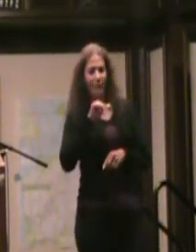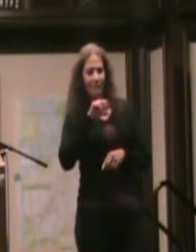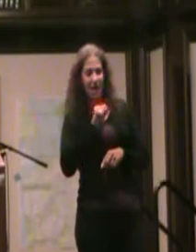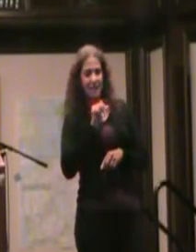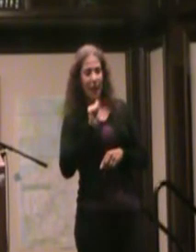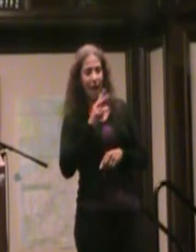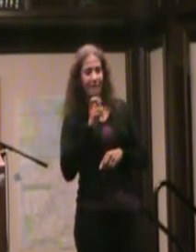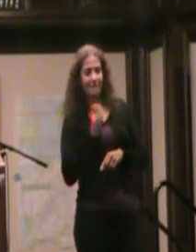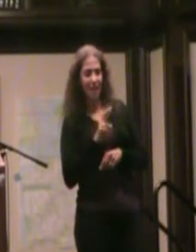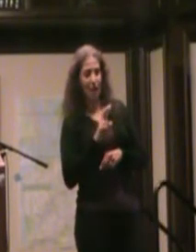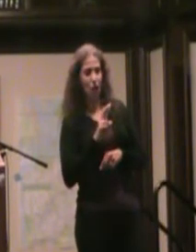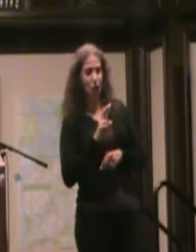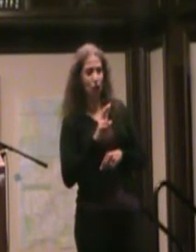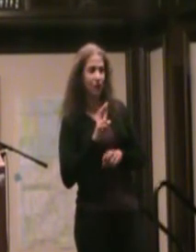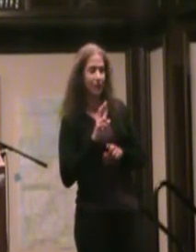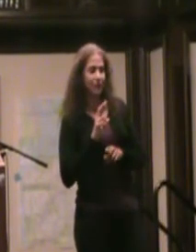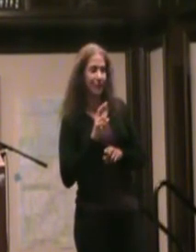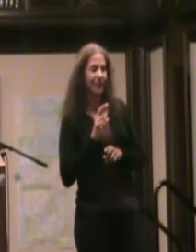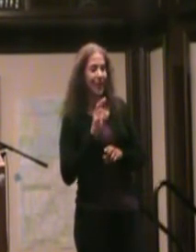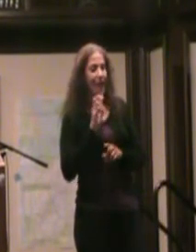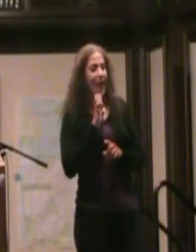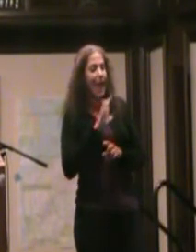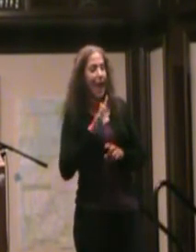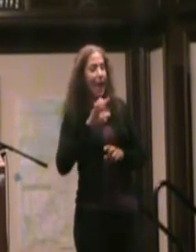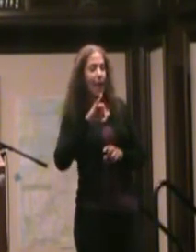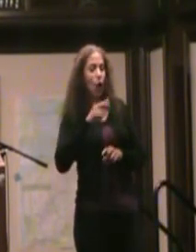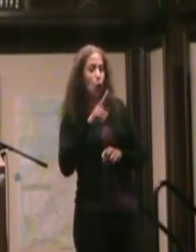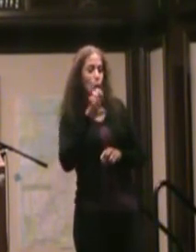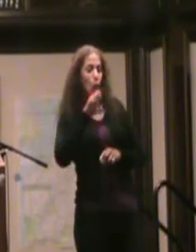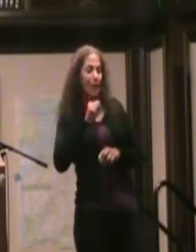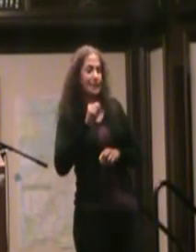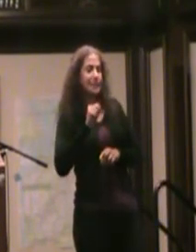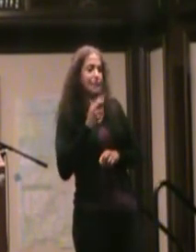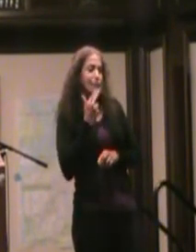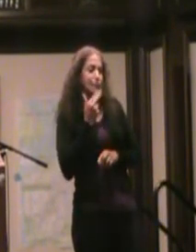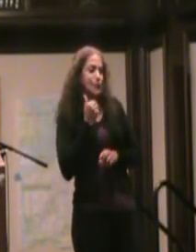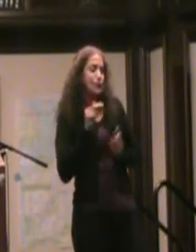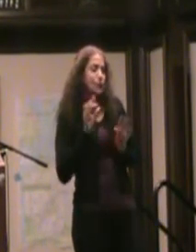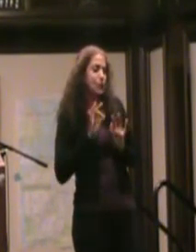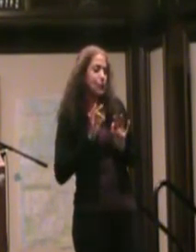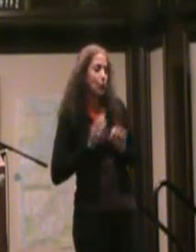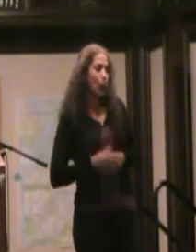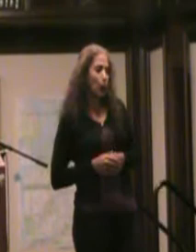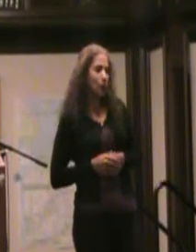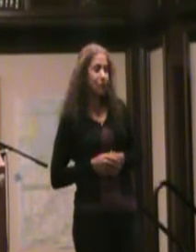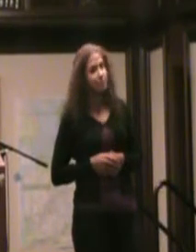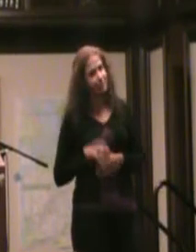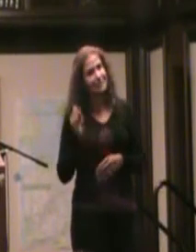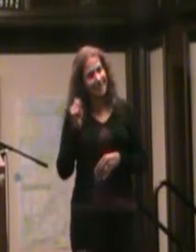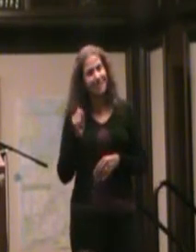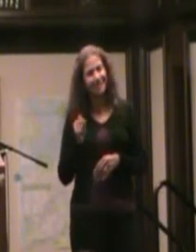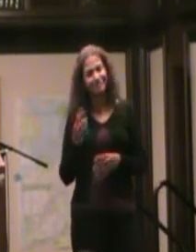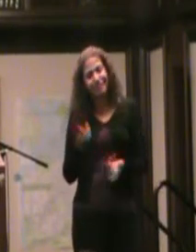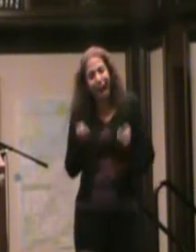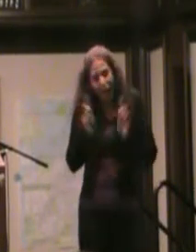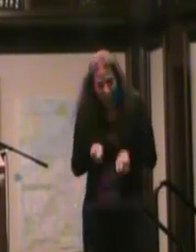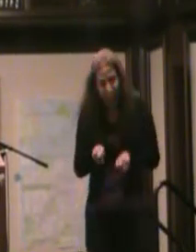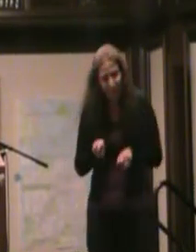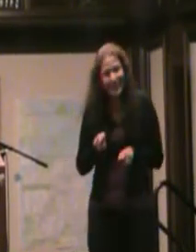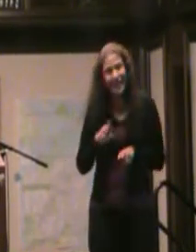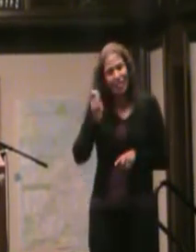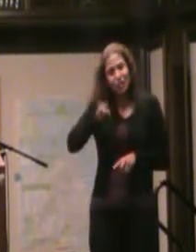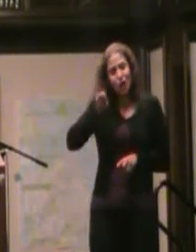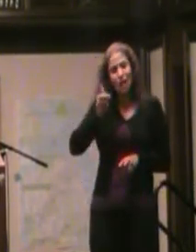Today you're going to see the little judge. Well, it so happened that he is a little shorter than